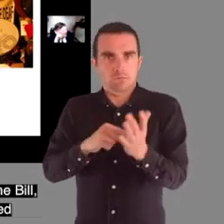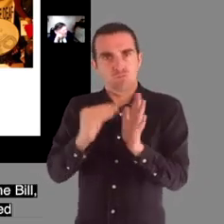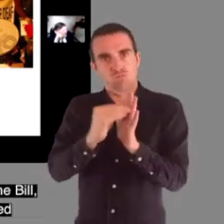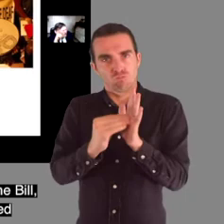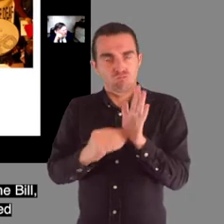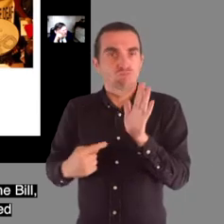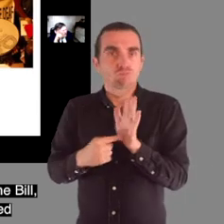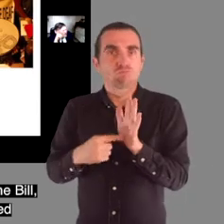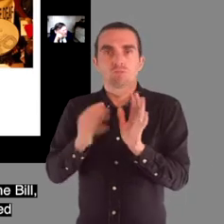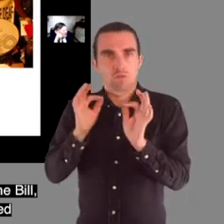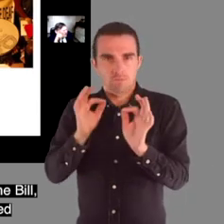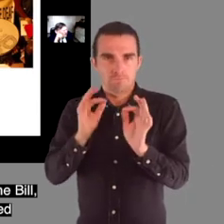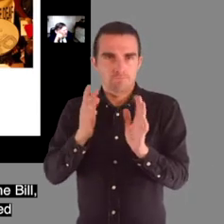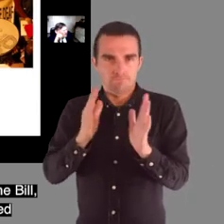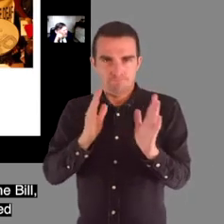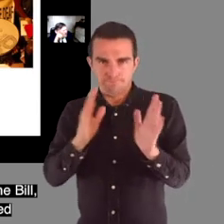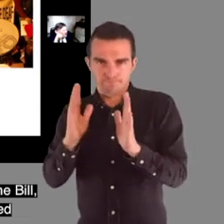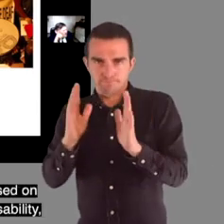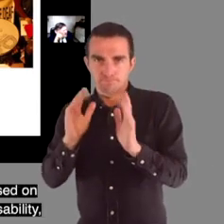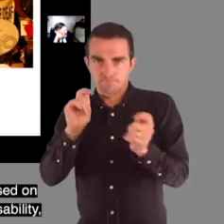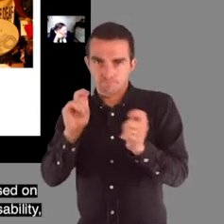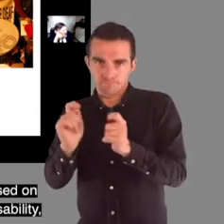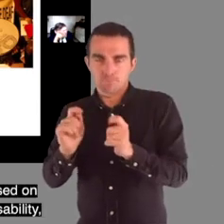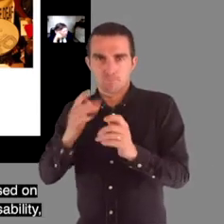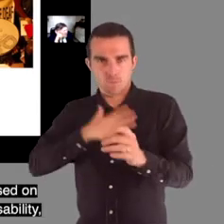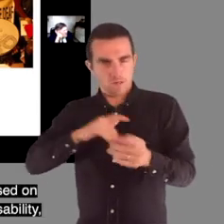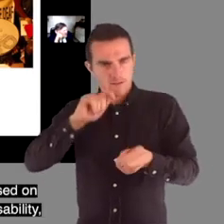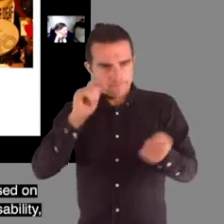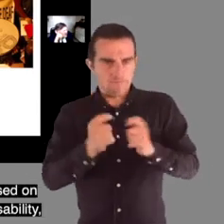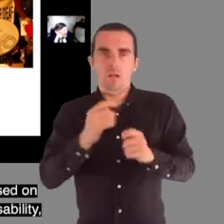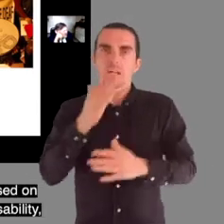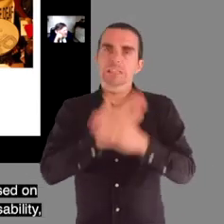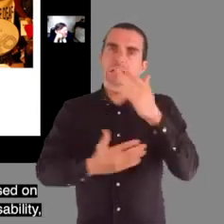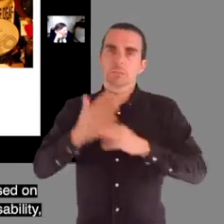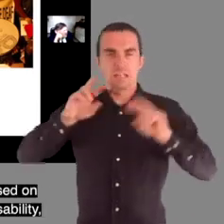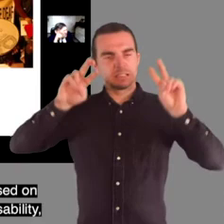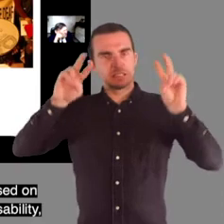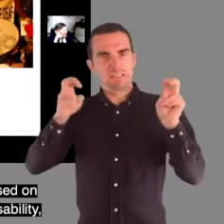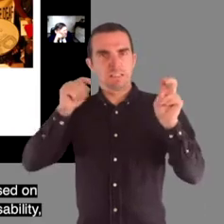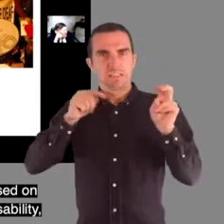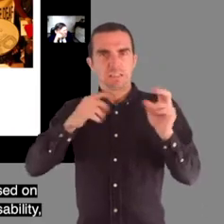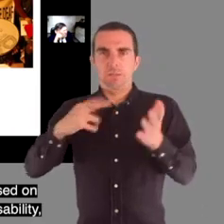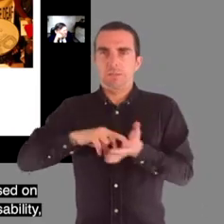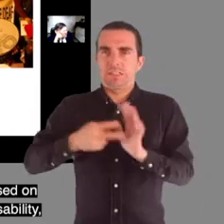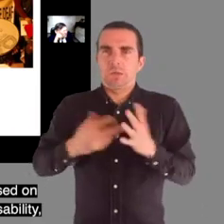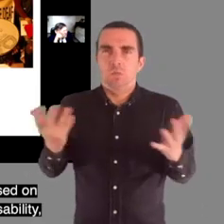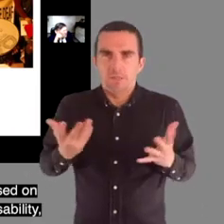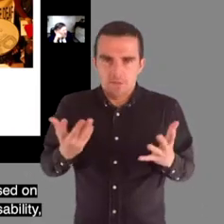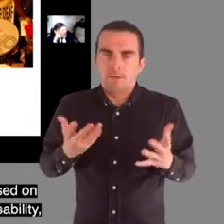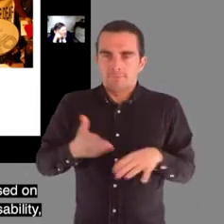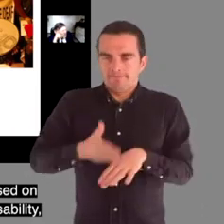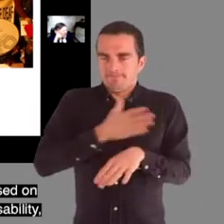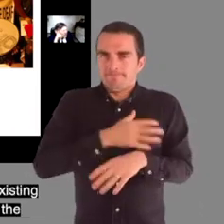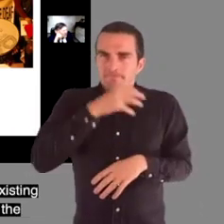impairments. Based on vital amendments, the bill for the first time represented rights-based legislation. It focused on transforming the meaning of